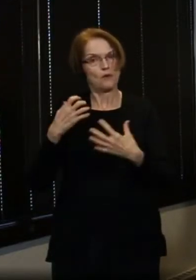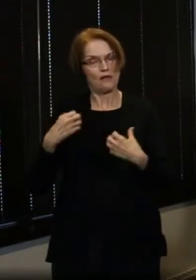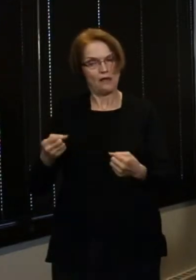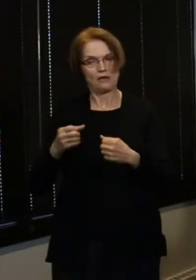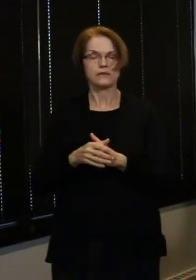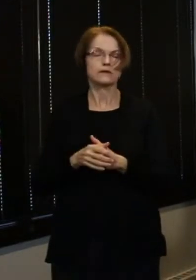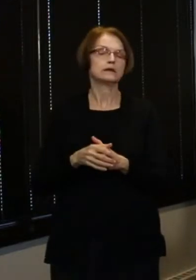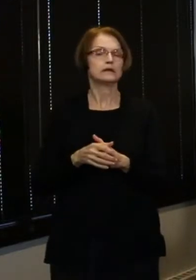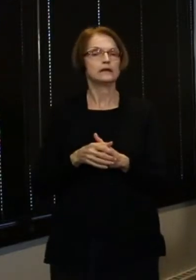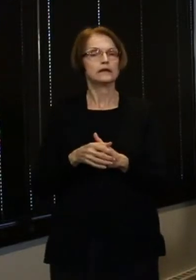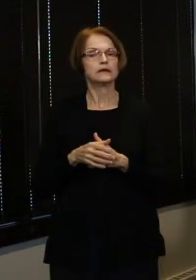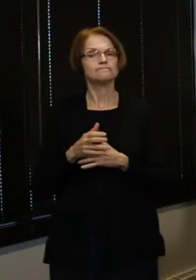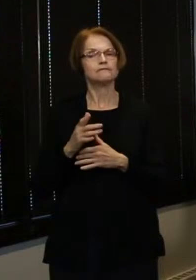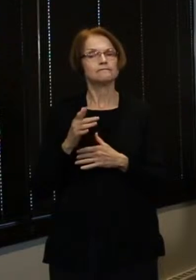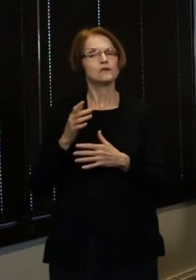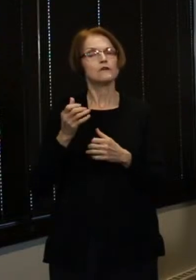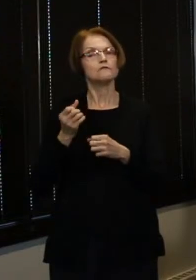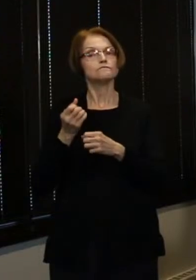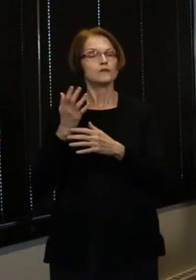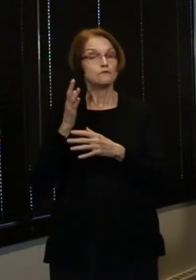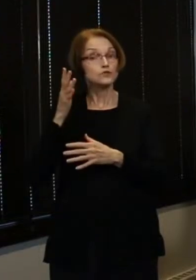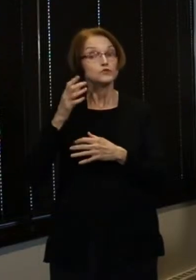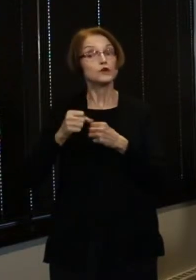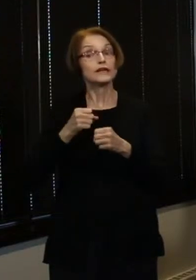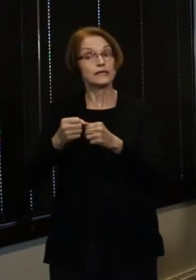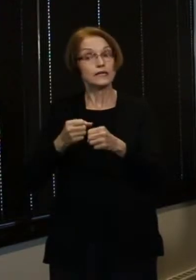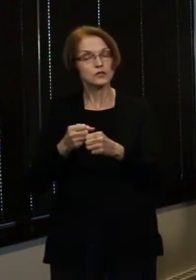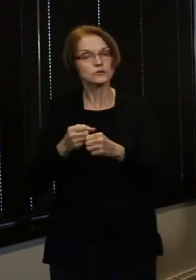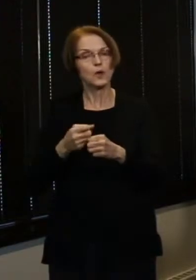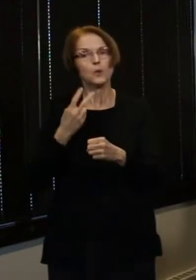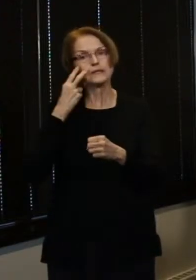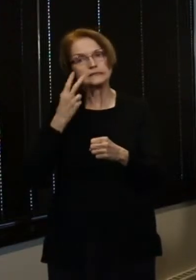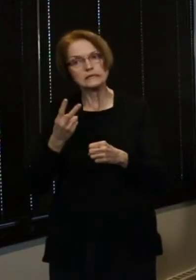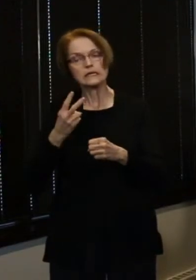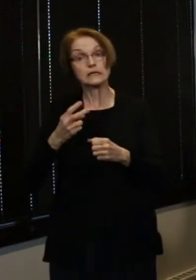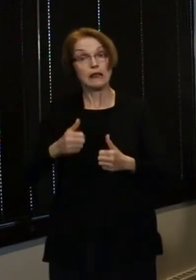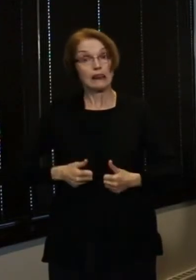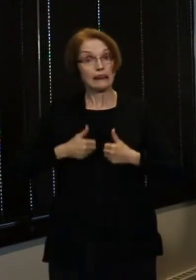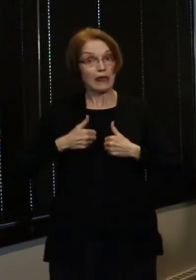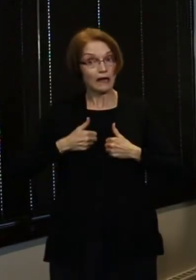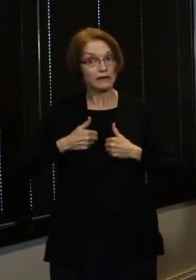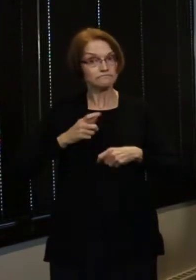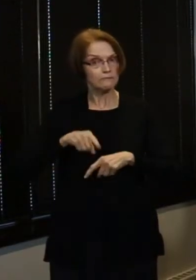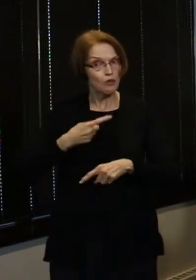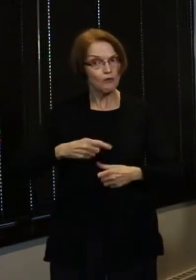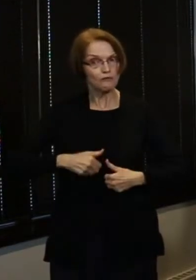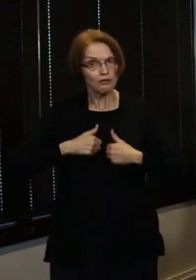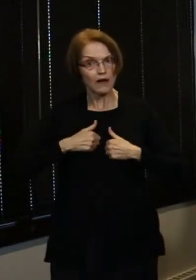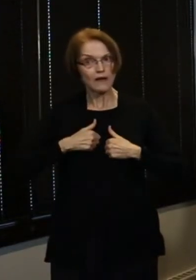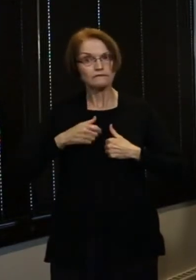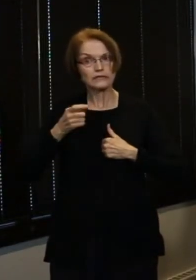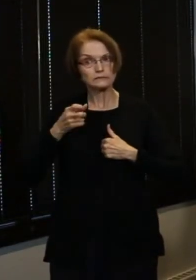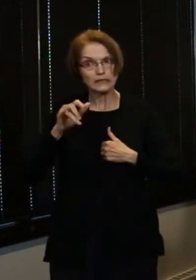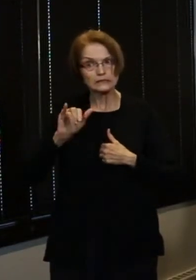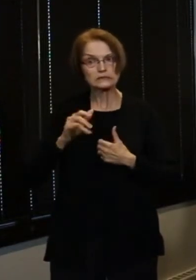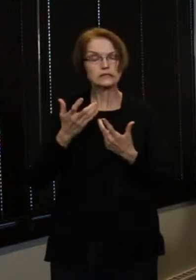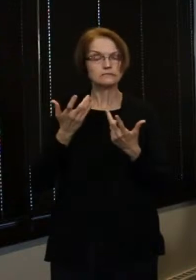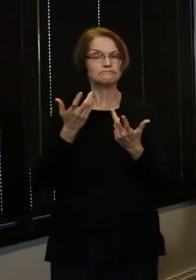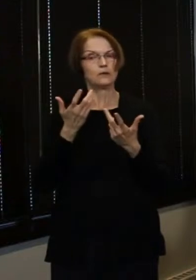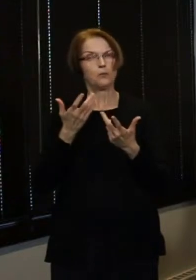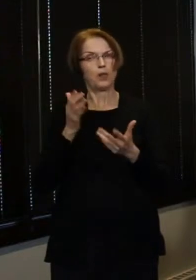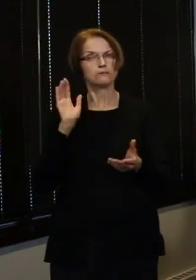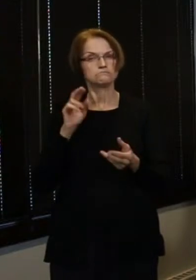life expectancy, but this past year we've seen significant decreases in decline in life